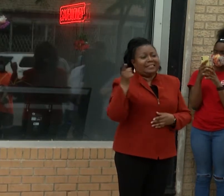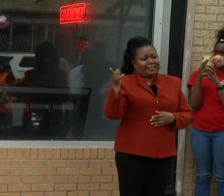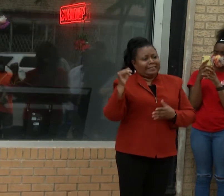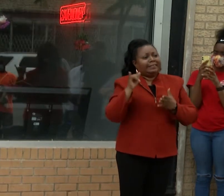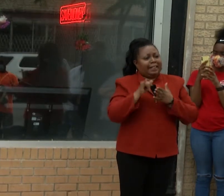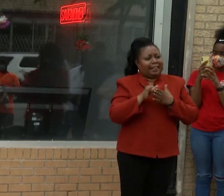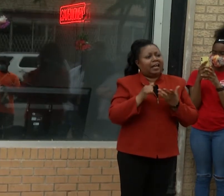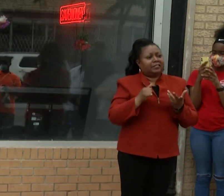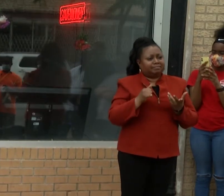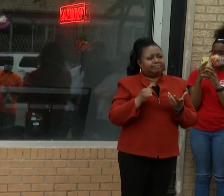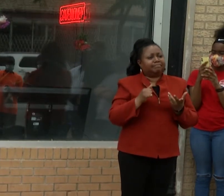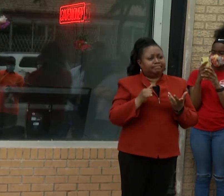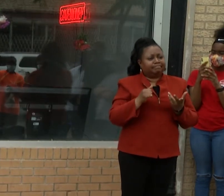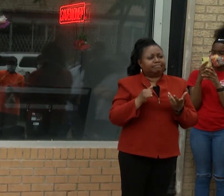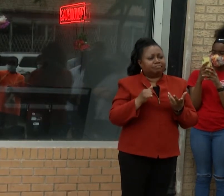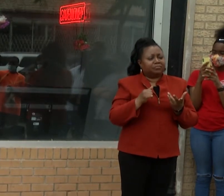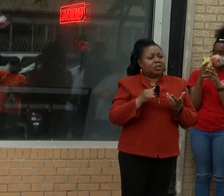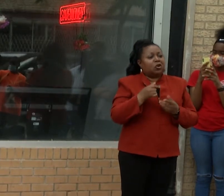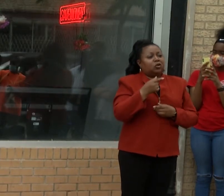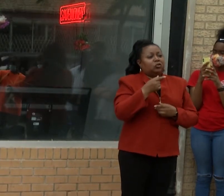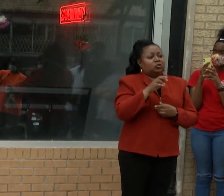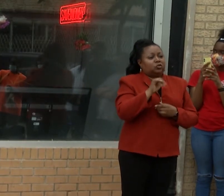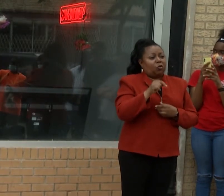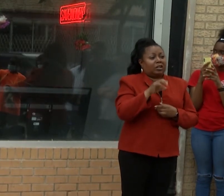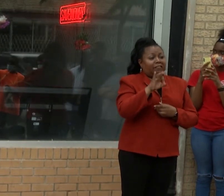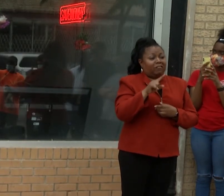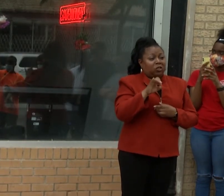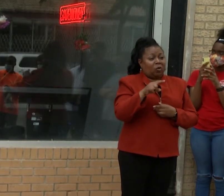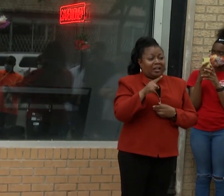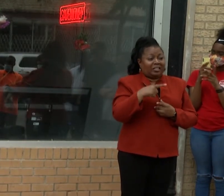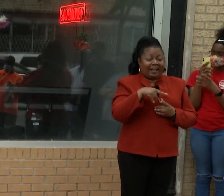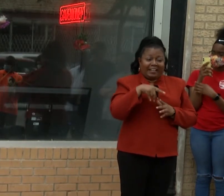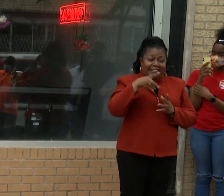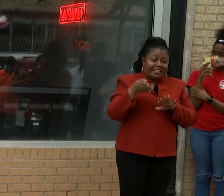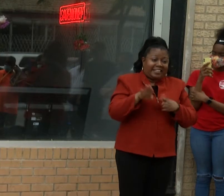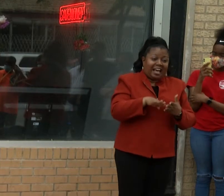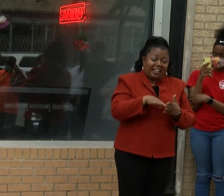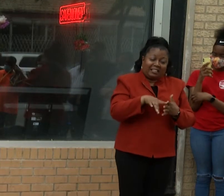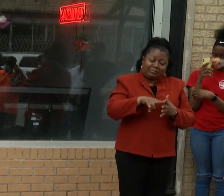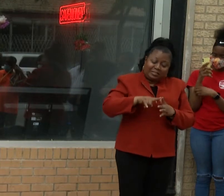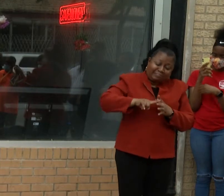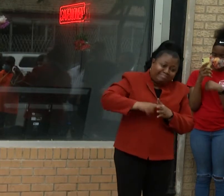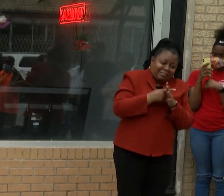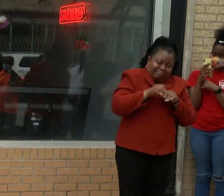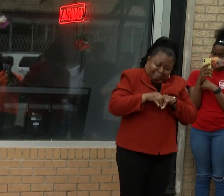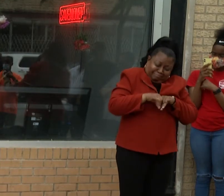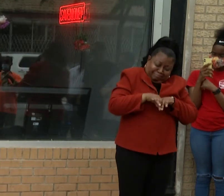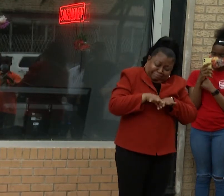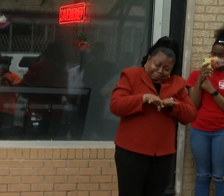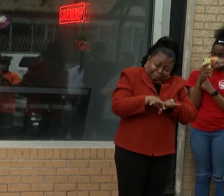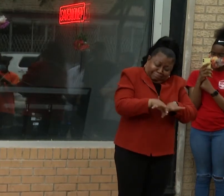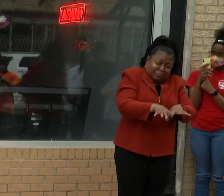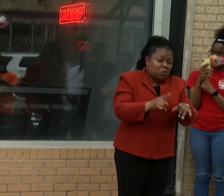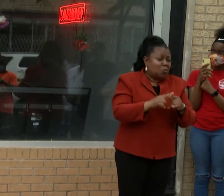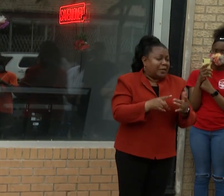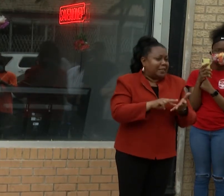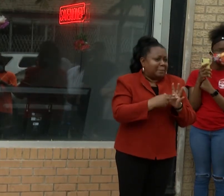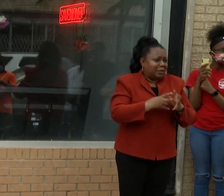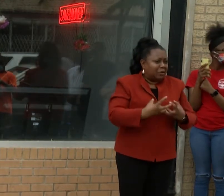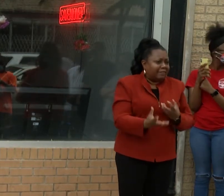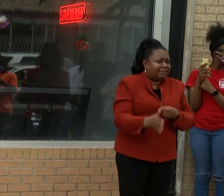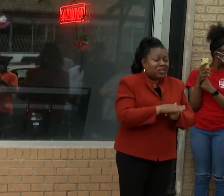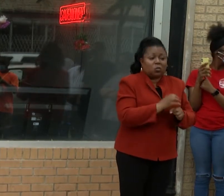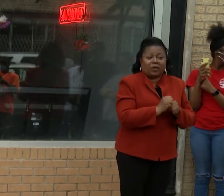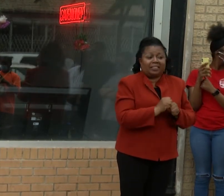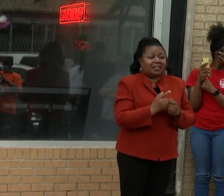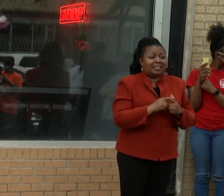that the George Floyd death was the wick that ignited a powder keg. But let's talk about what that powder keg was filled with.